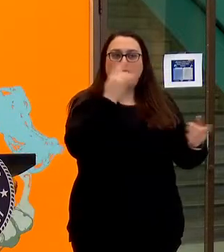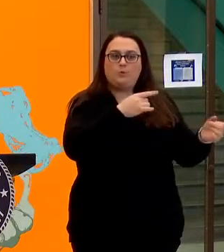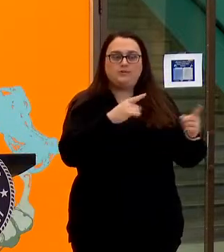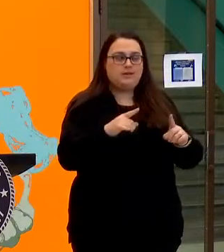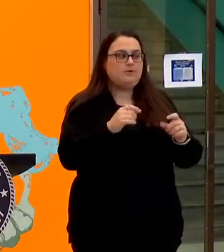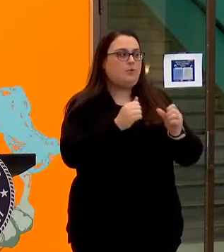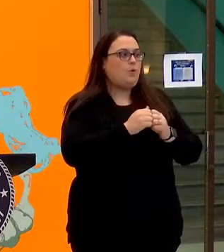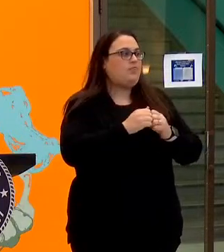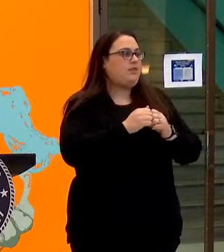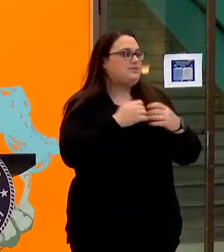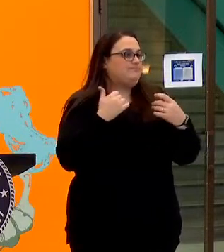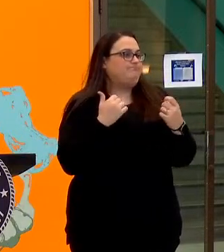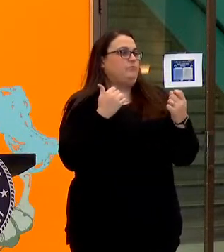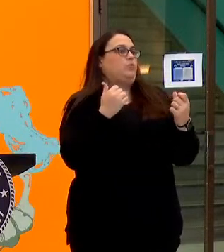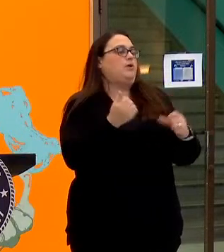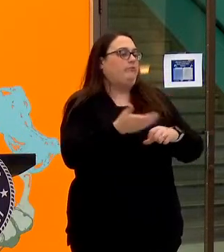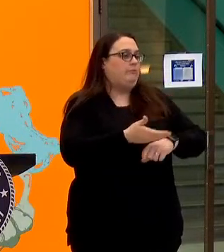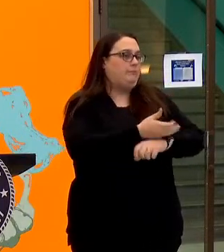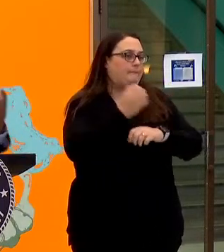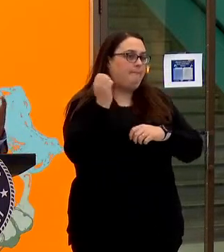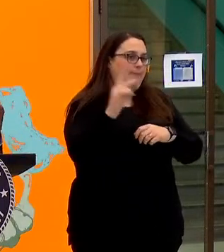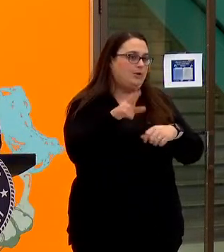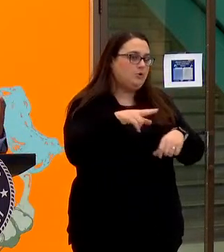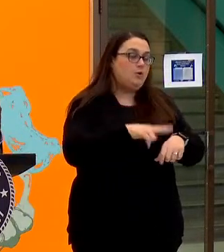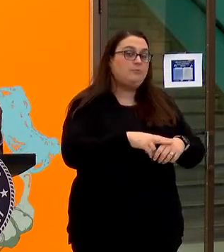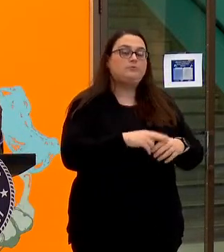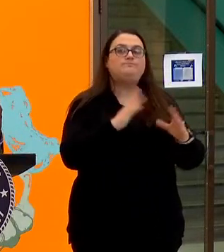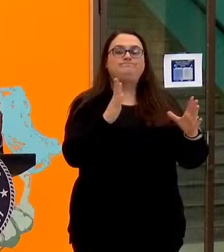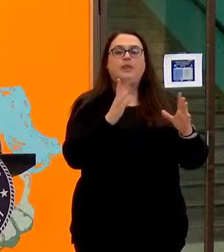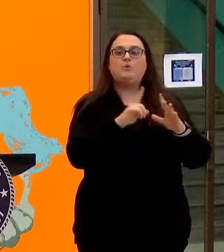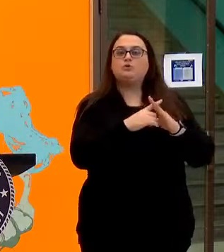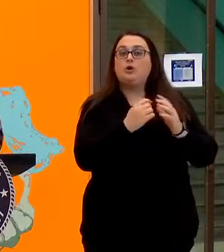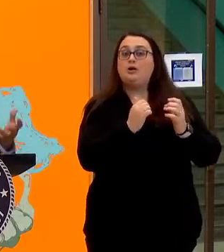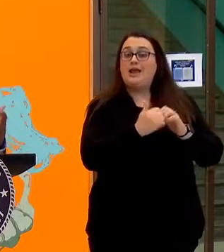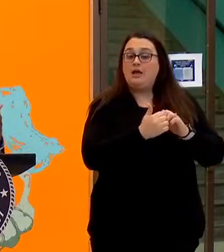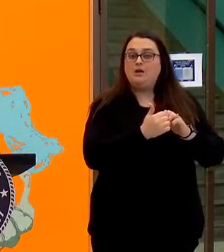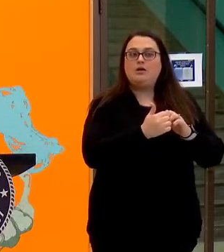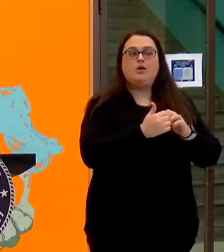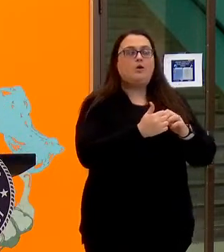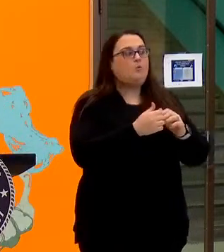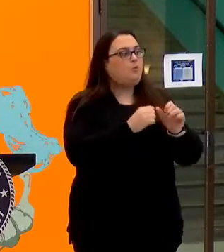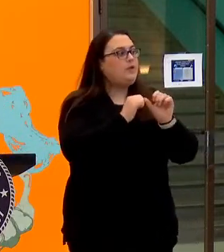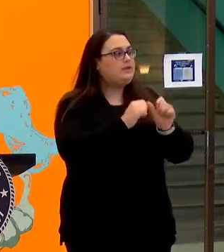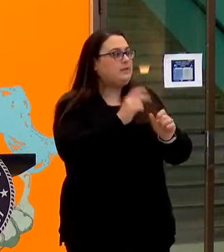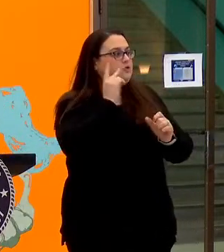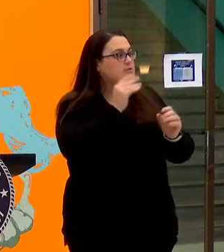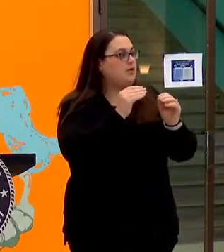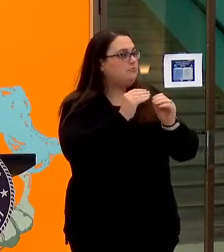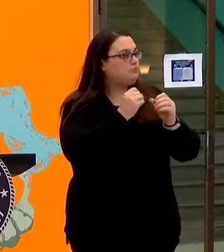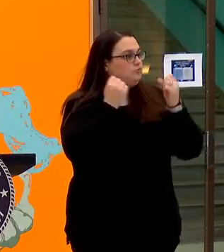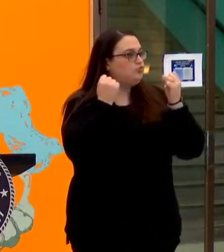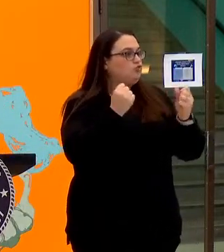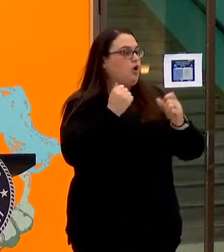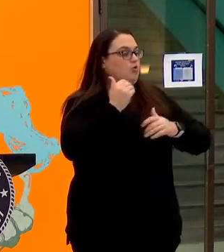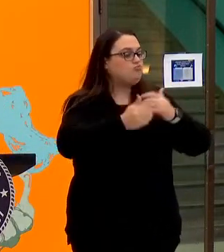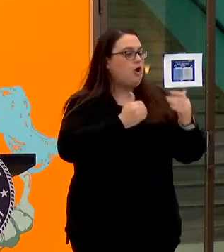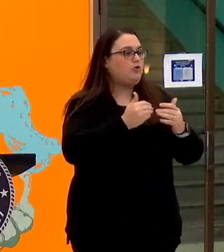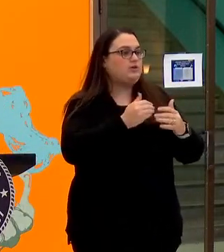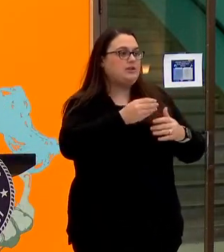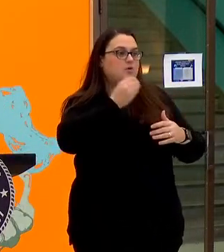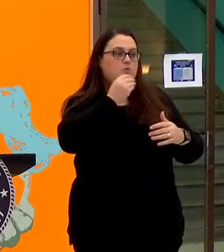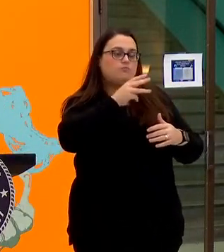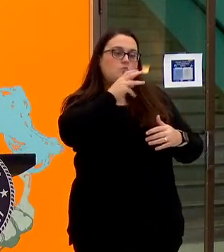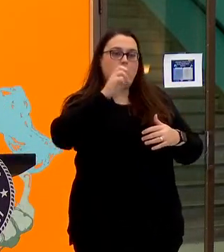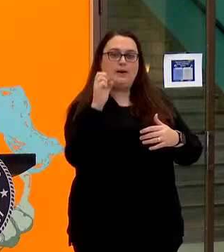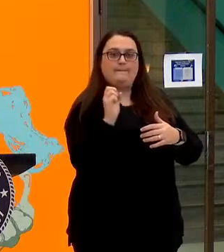emerging recovery. And so I want to start by just saying we continue to see really strong progress in the restoration of water